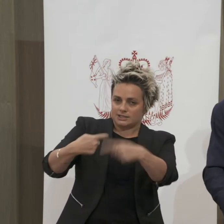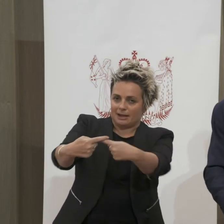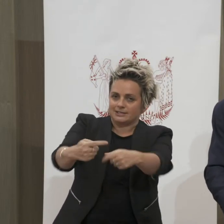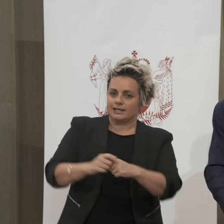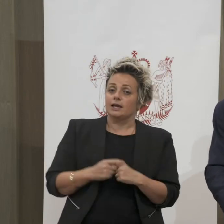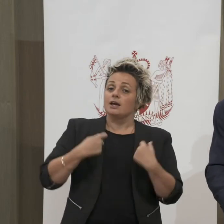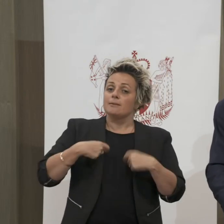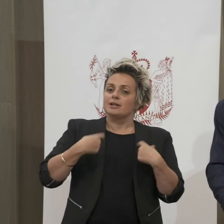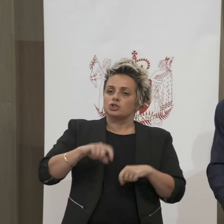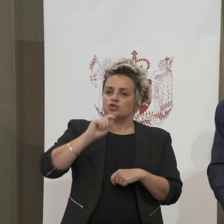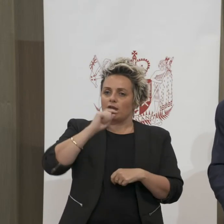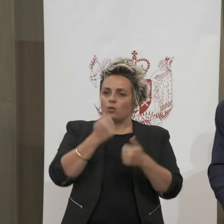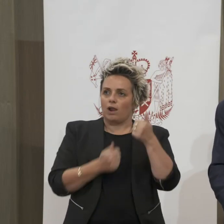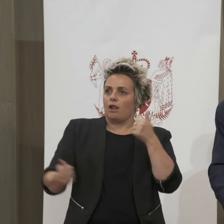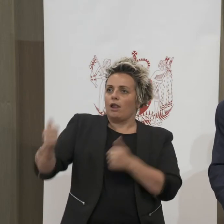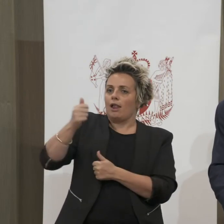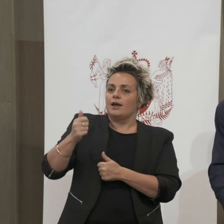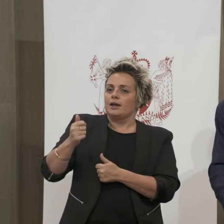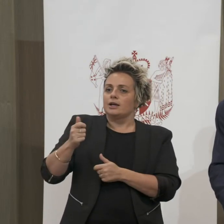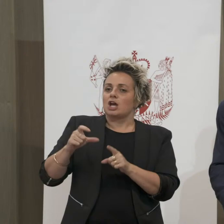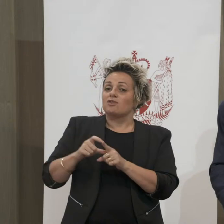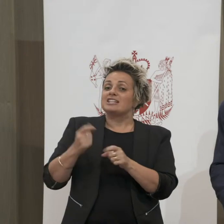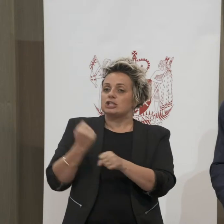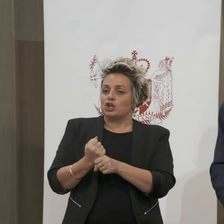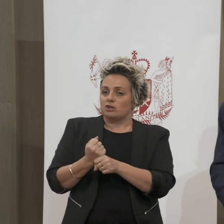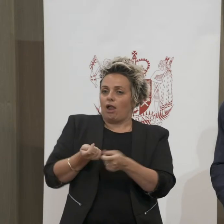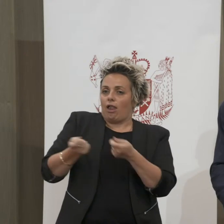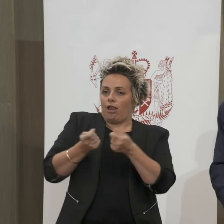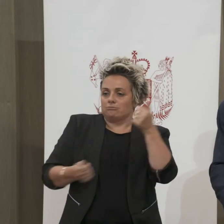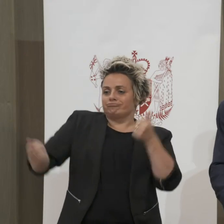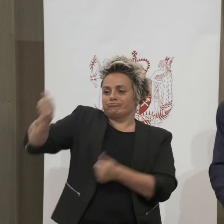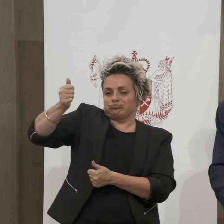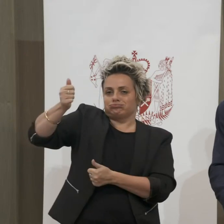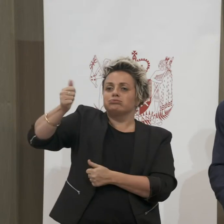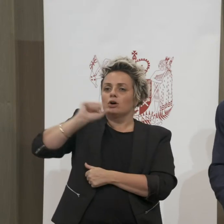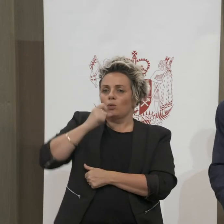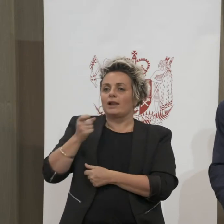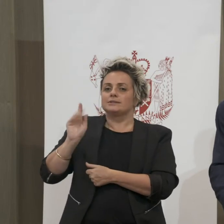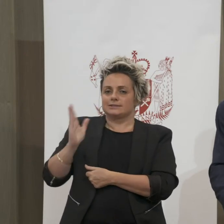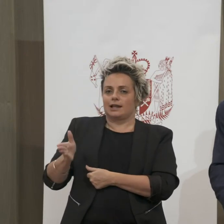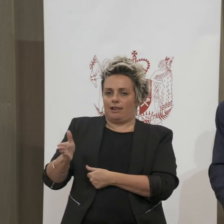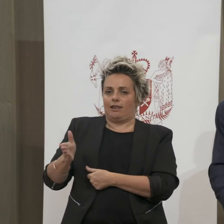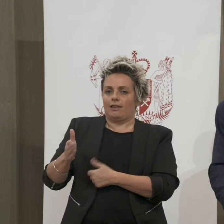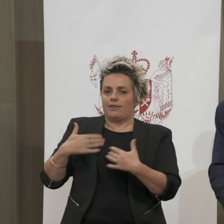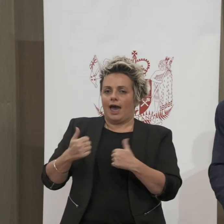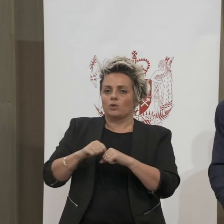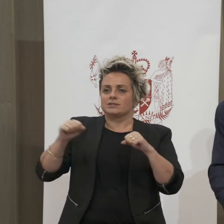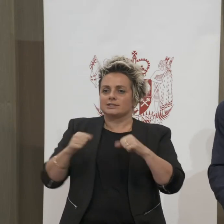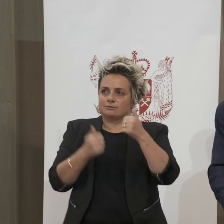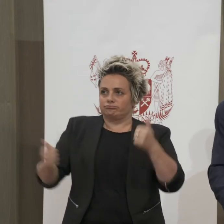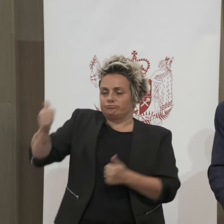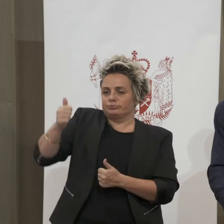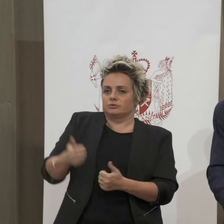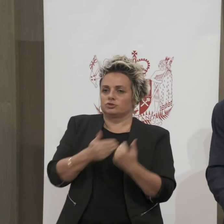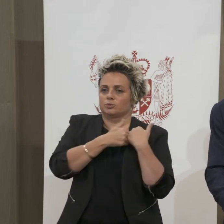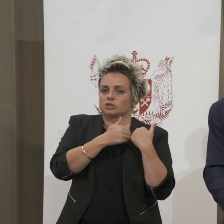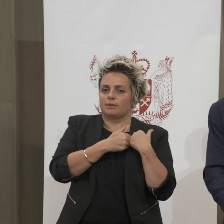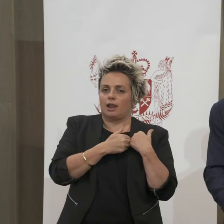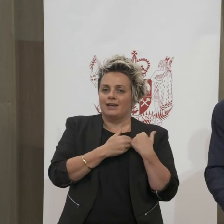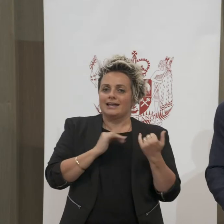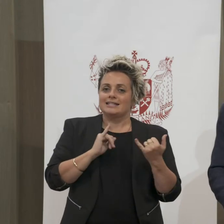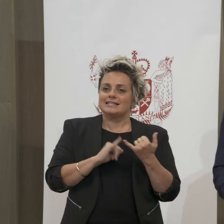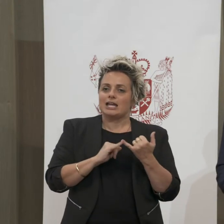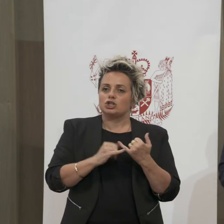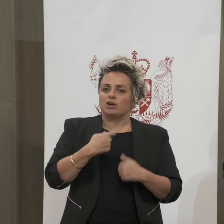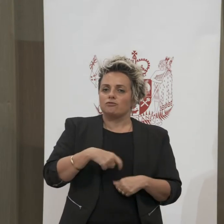will continue to be headed by the Director General, who will remain the head of the health system. Statutory roles such